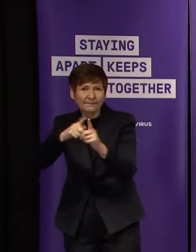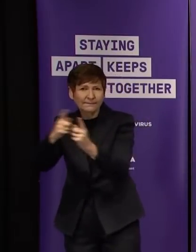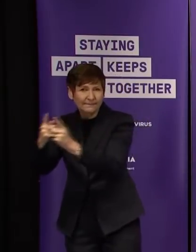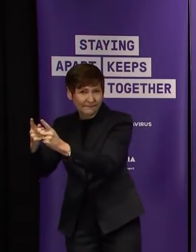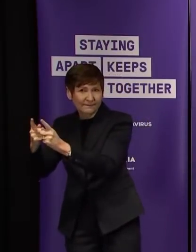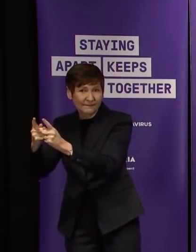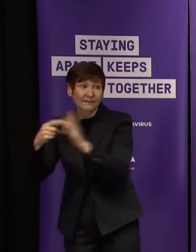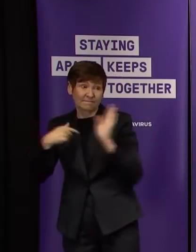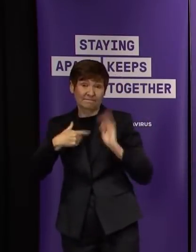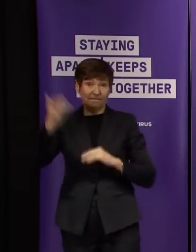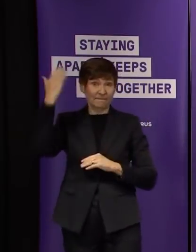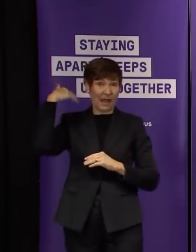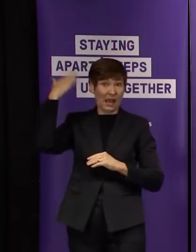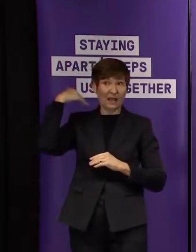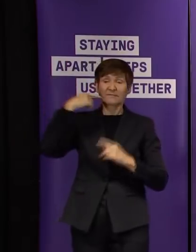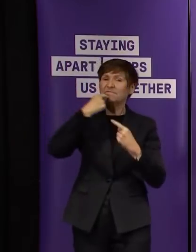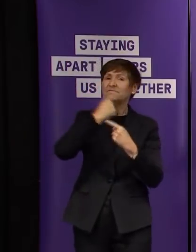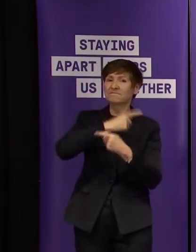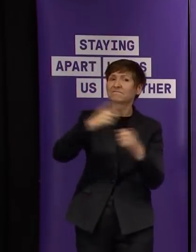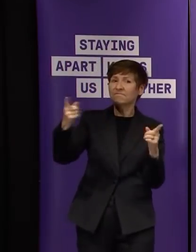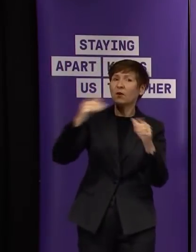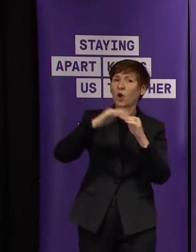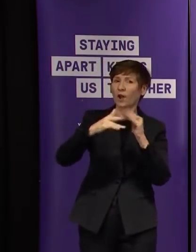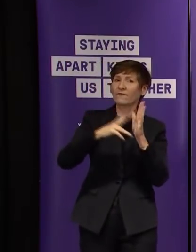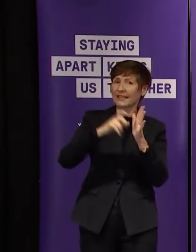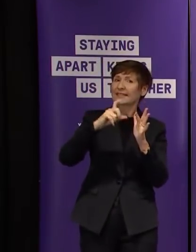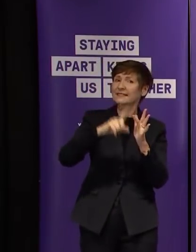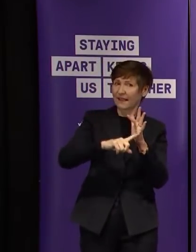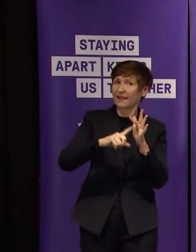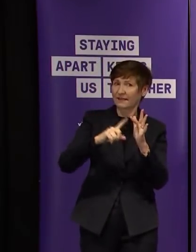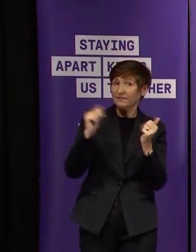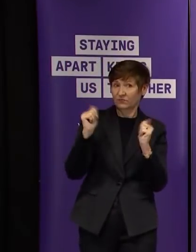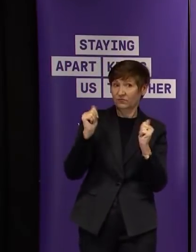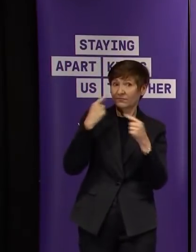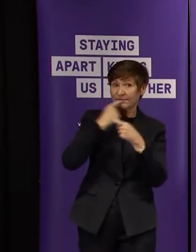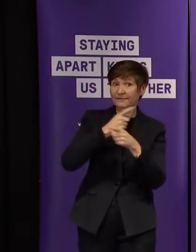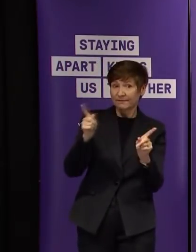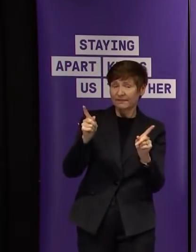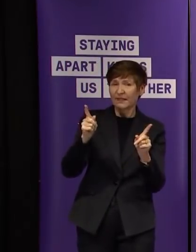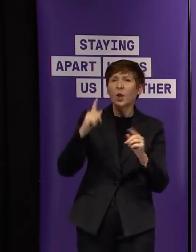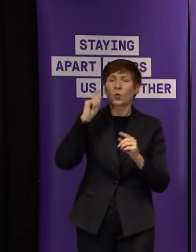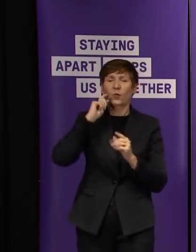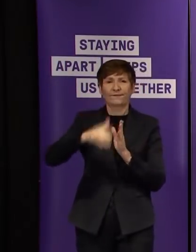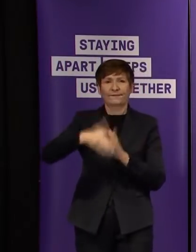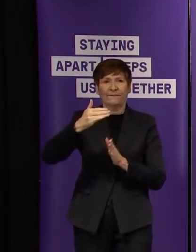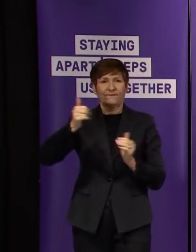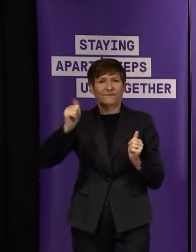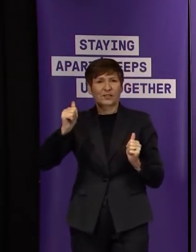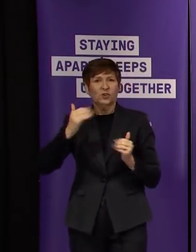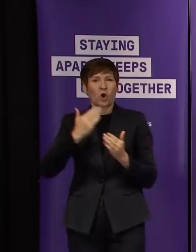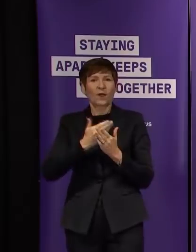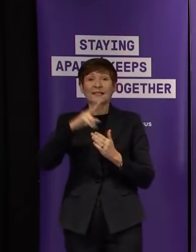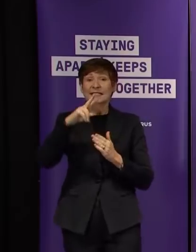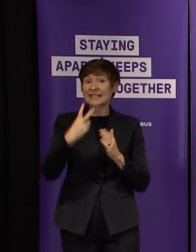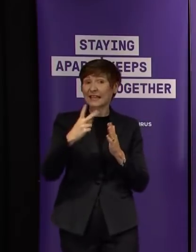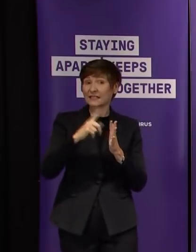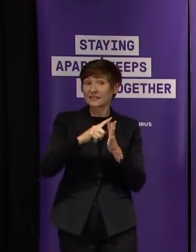VCE exams. So they will conclude on the 2nd of December. Students will get their VCE